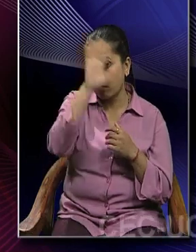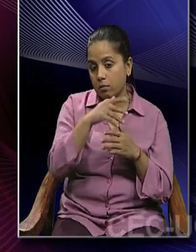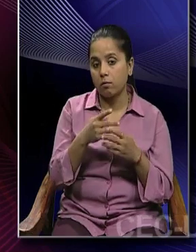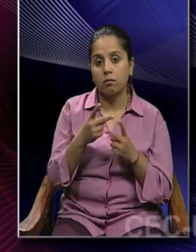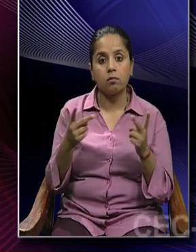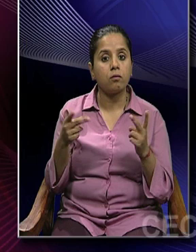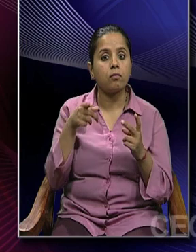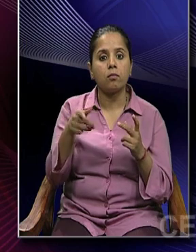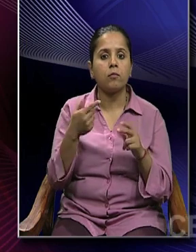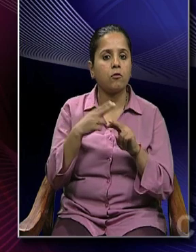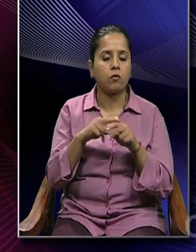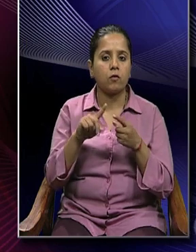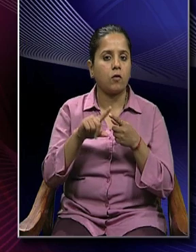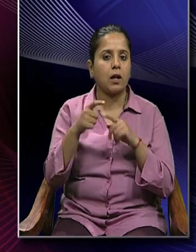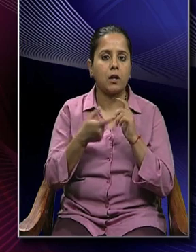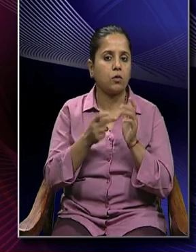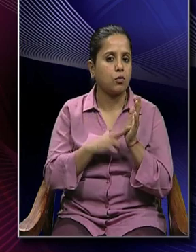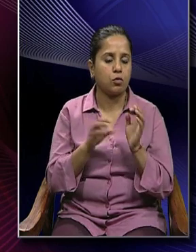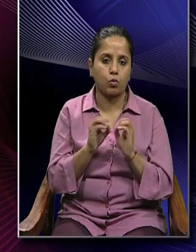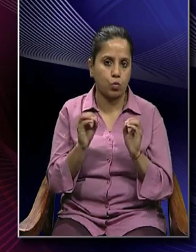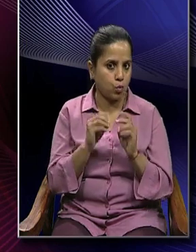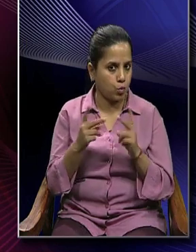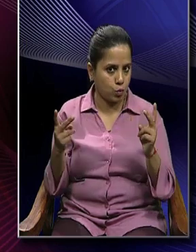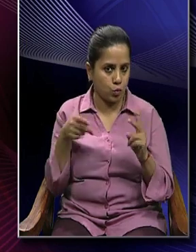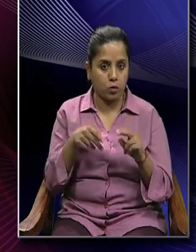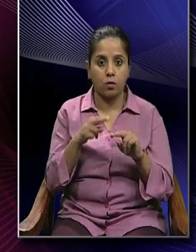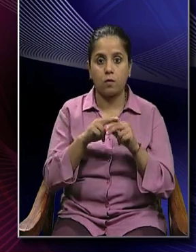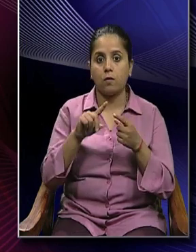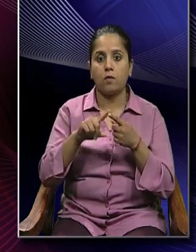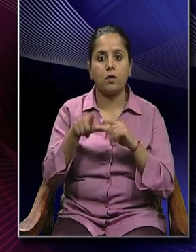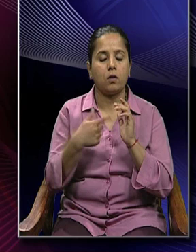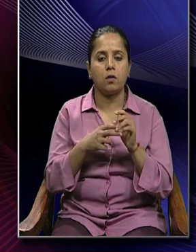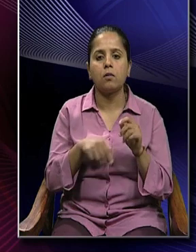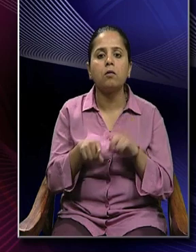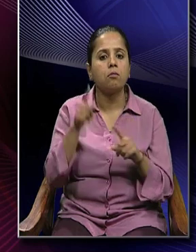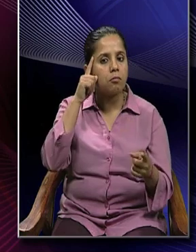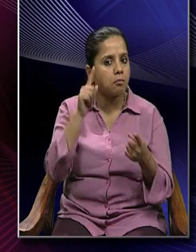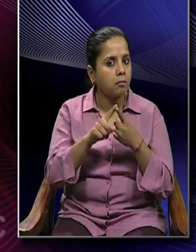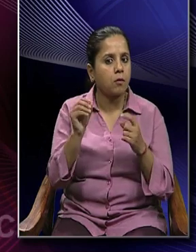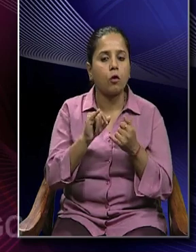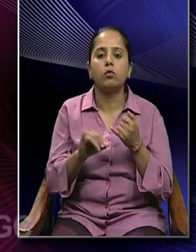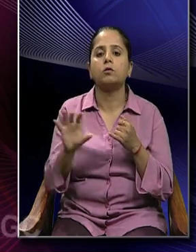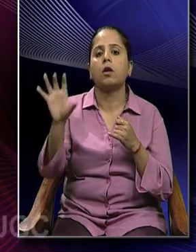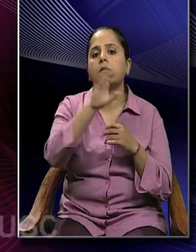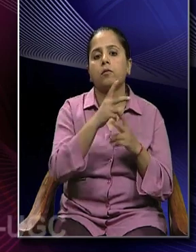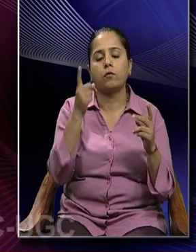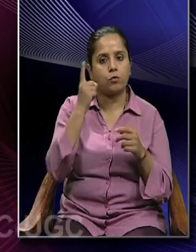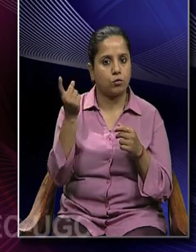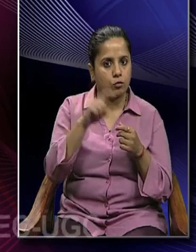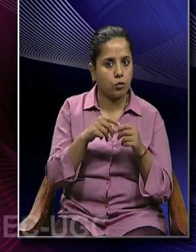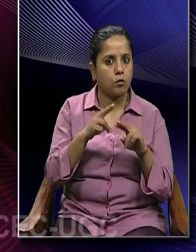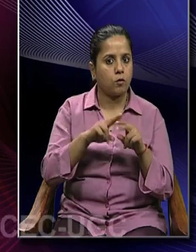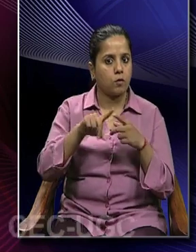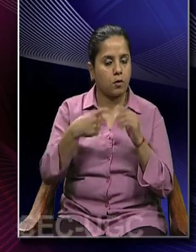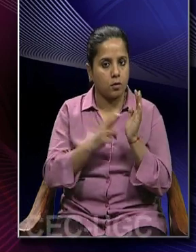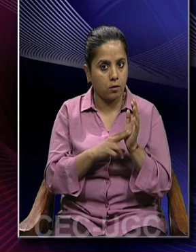was not to be a federation in that sense. Federation was not the result of an agreement by the states to join in a federation,